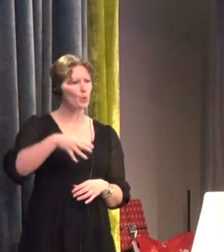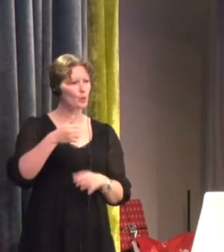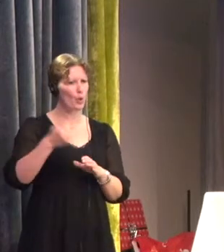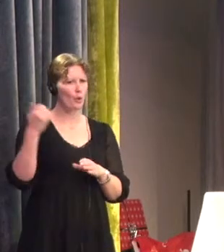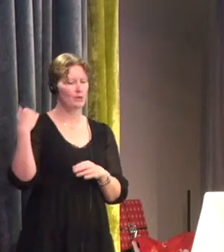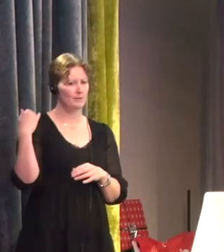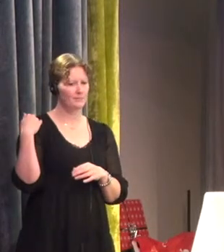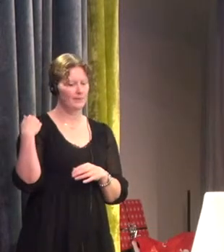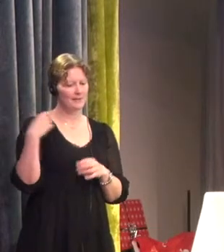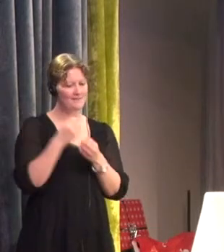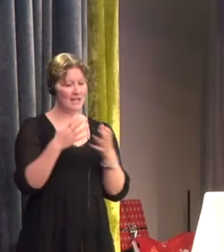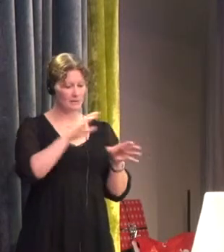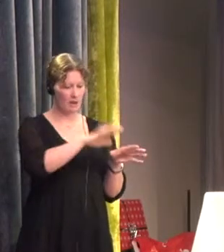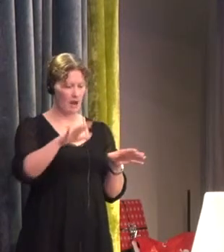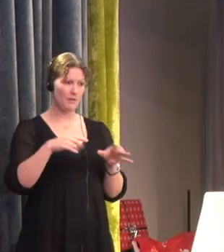today for some countries,